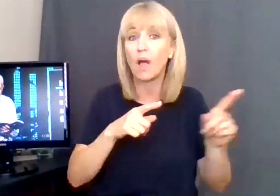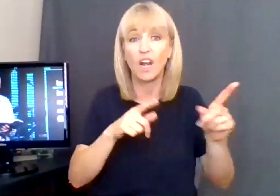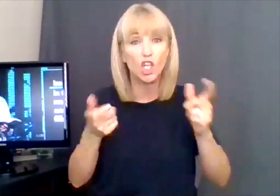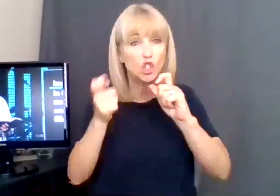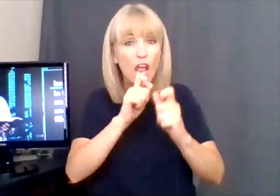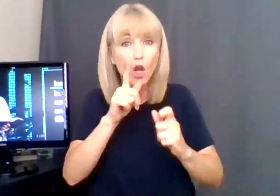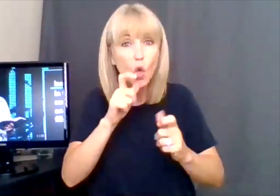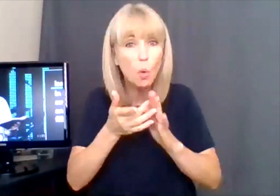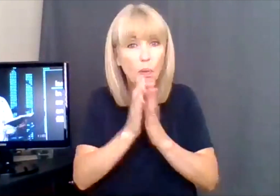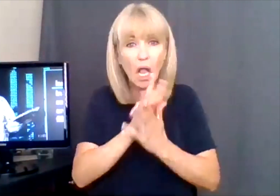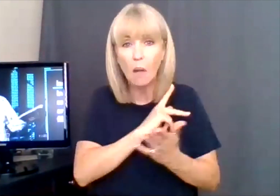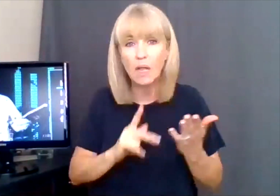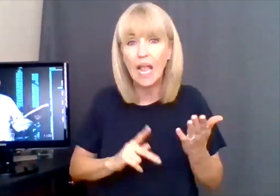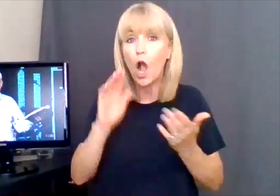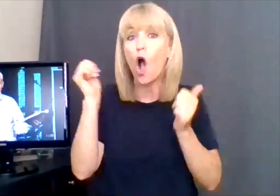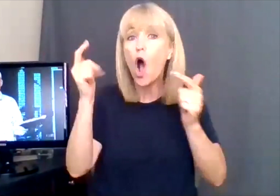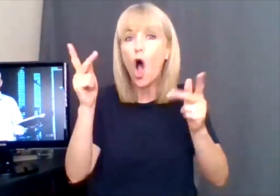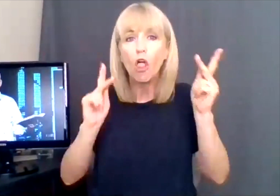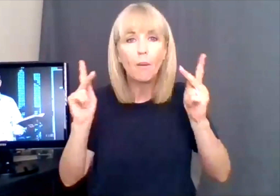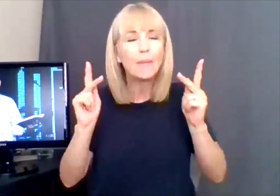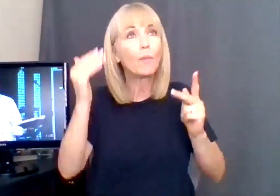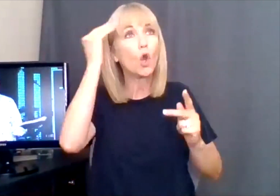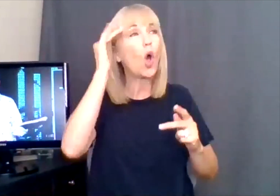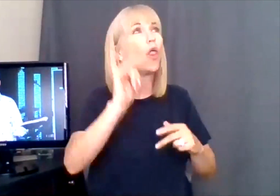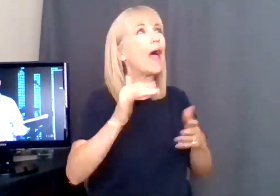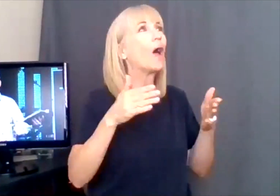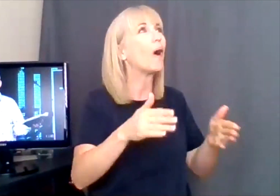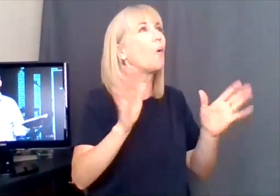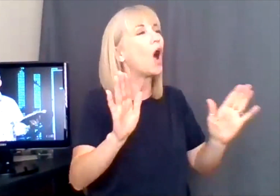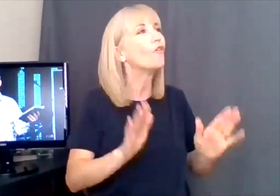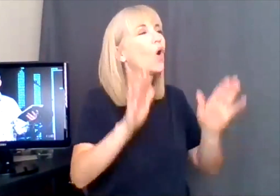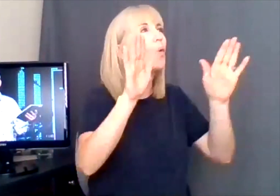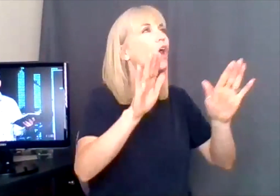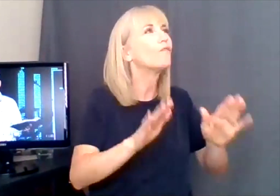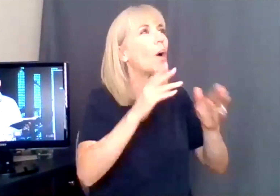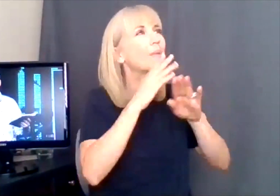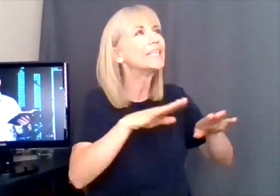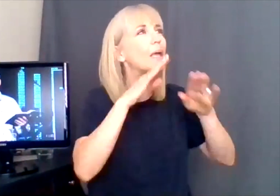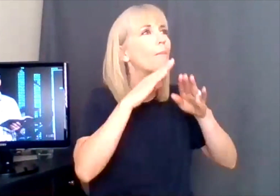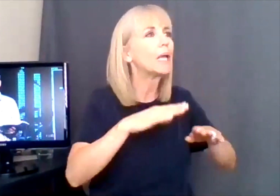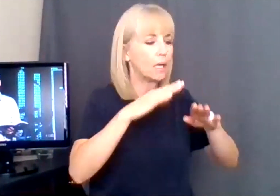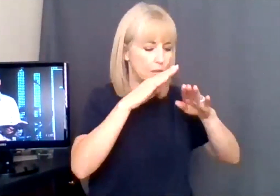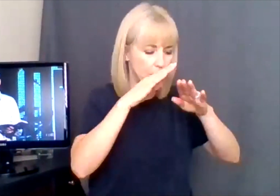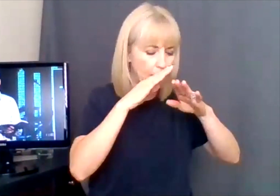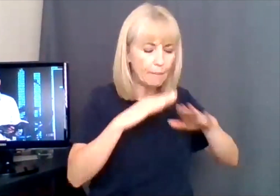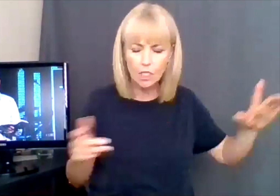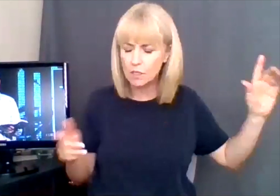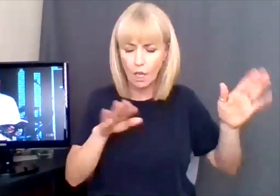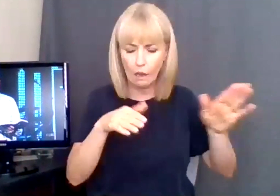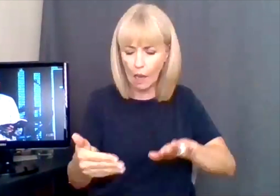shifting, especially for most all their lives. They'd known one way of life. And now all of a sudden, everything changed in a moment's